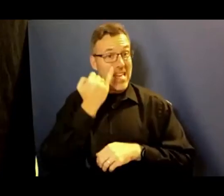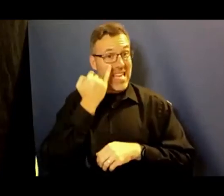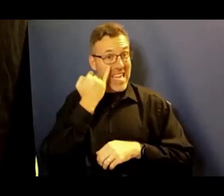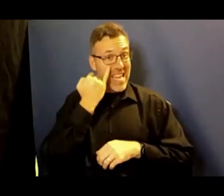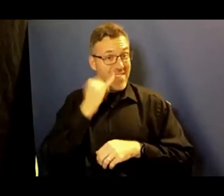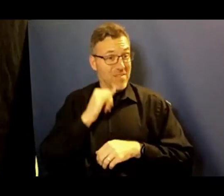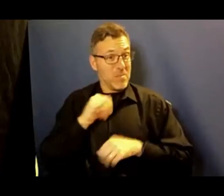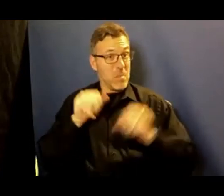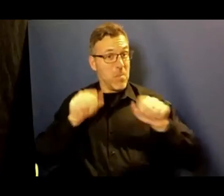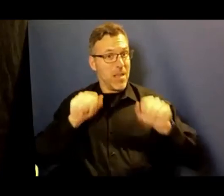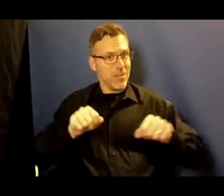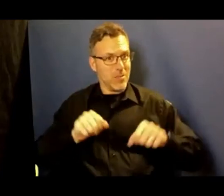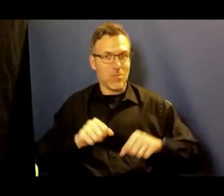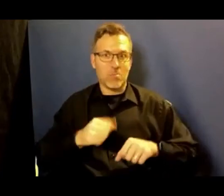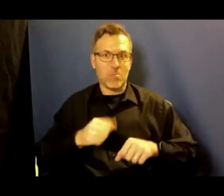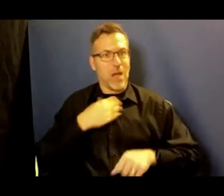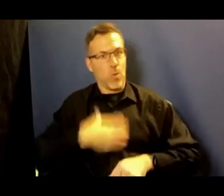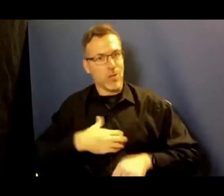be fabulous.